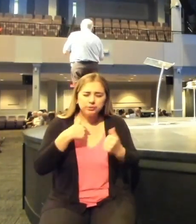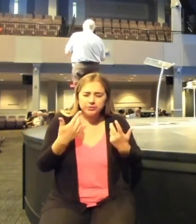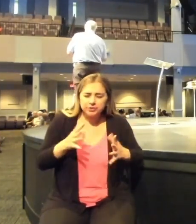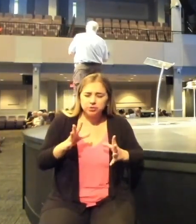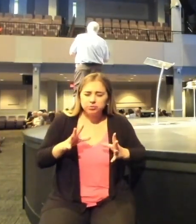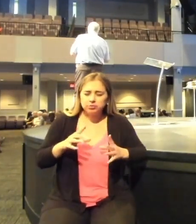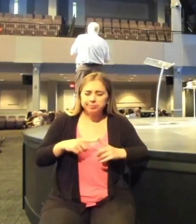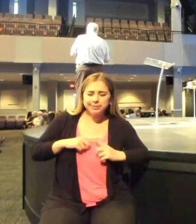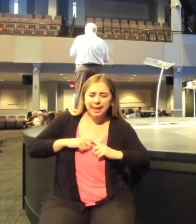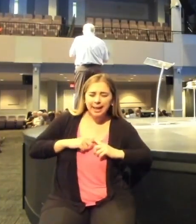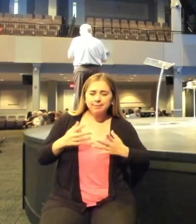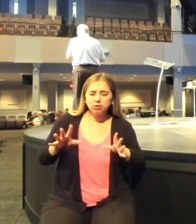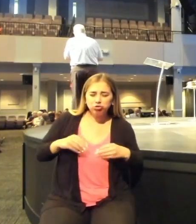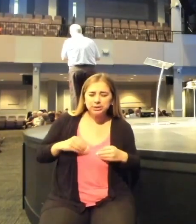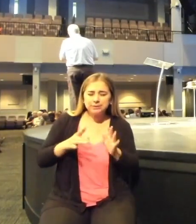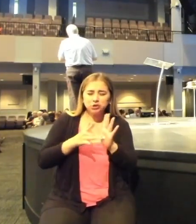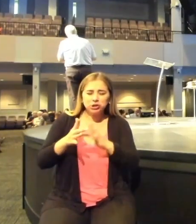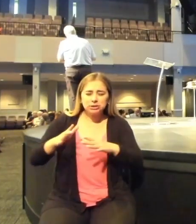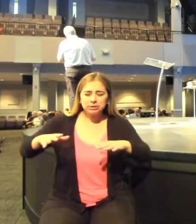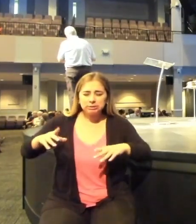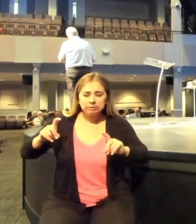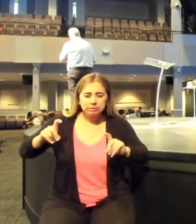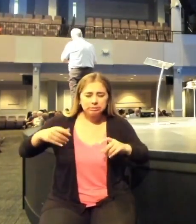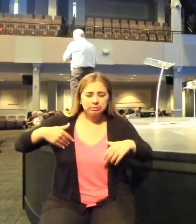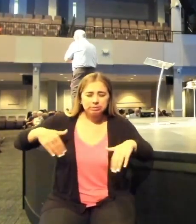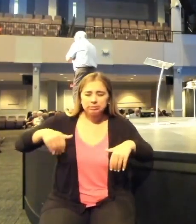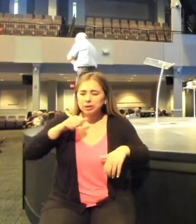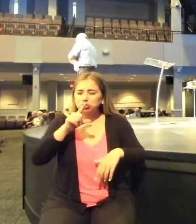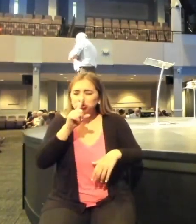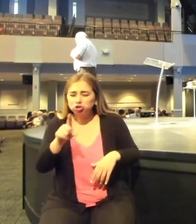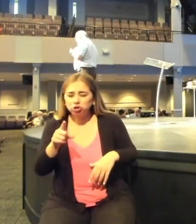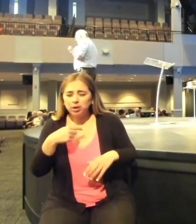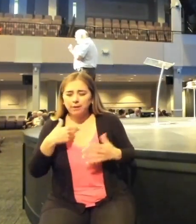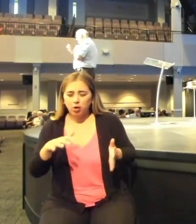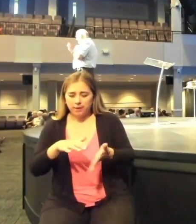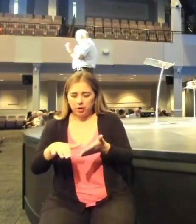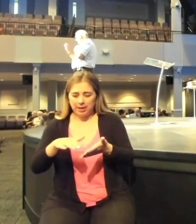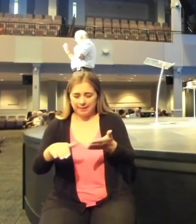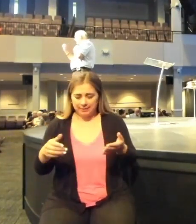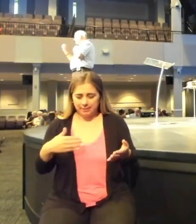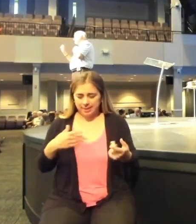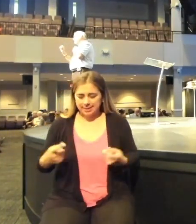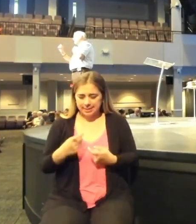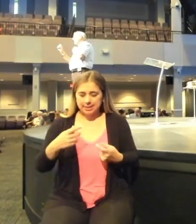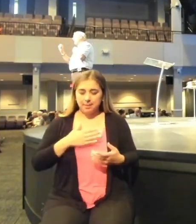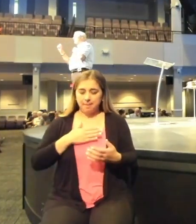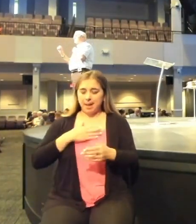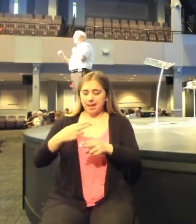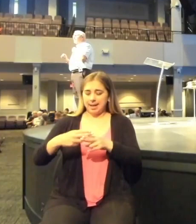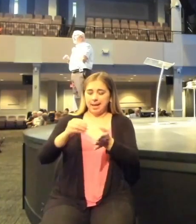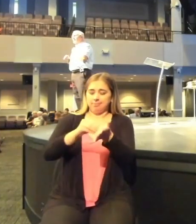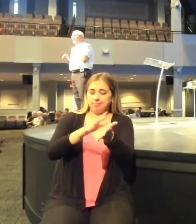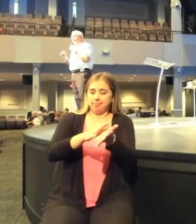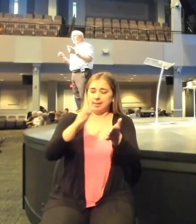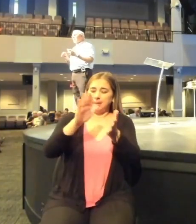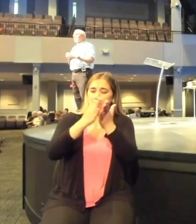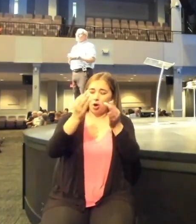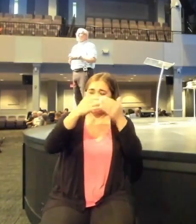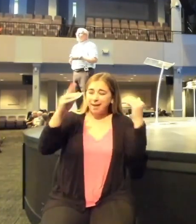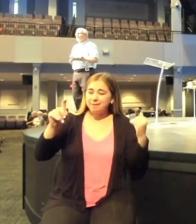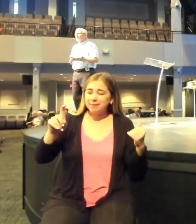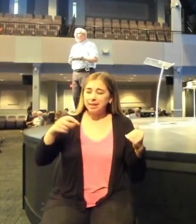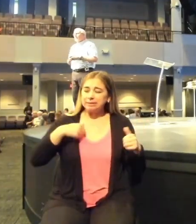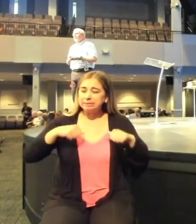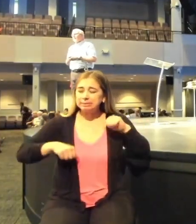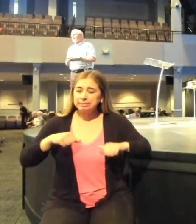received Jesus in my life. I'm not sure that my sins are forgiven. I'm not sure that my name is in that book in heaven so that I'll have eternal life, but I want to